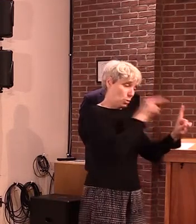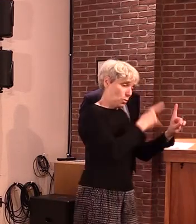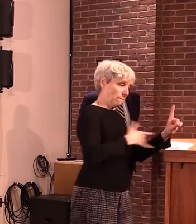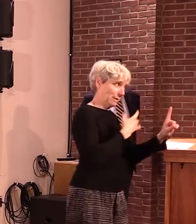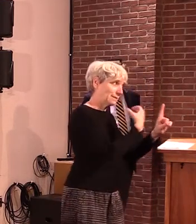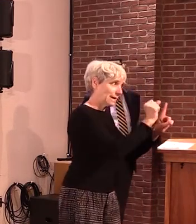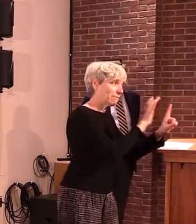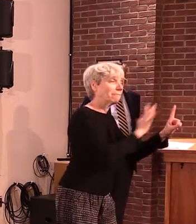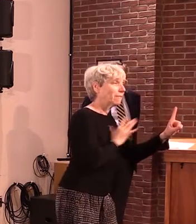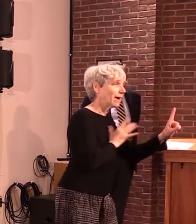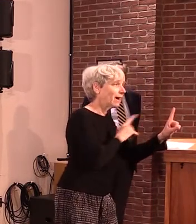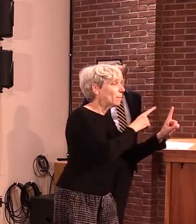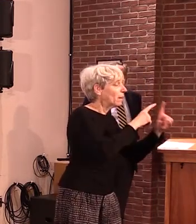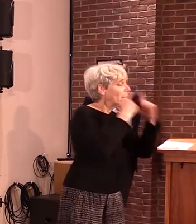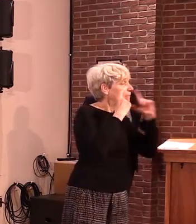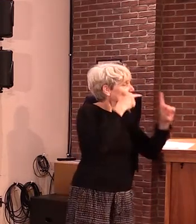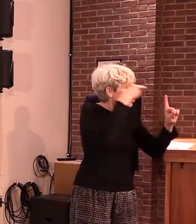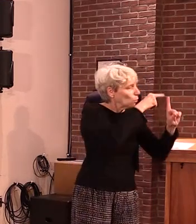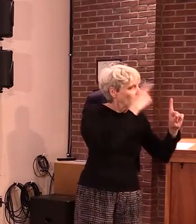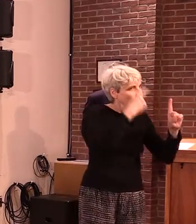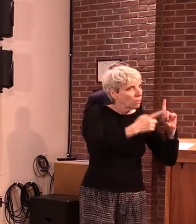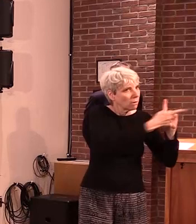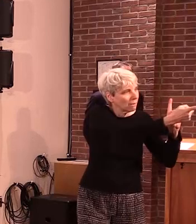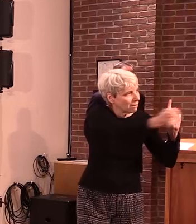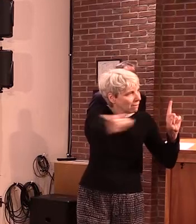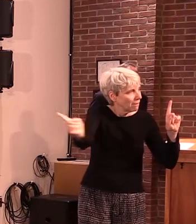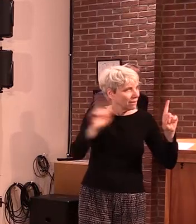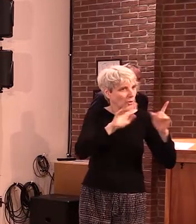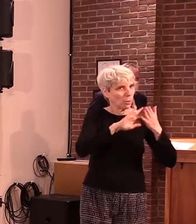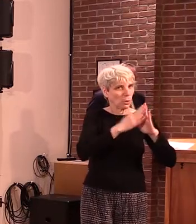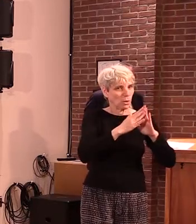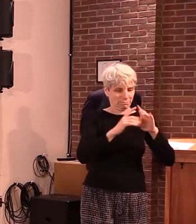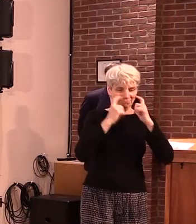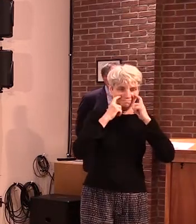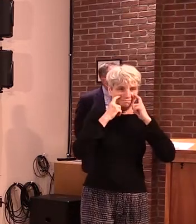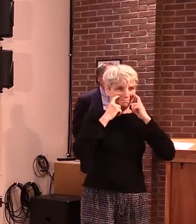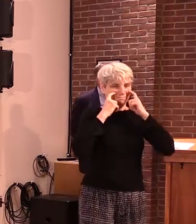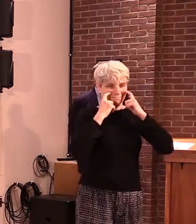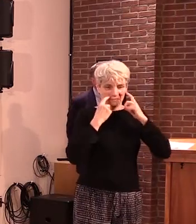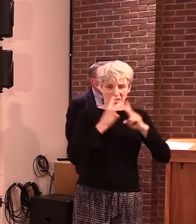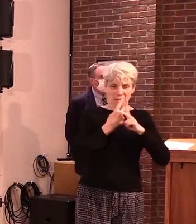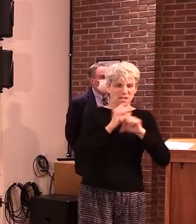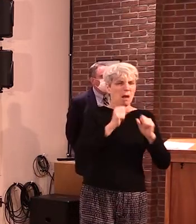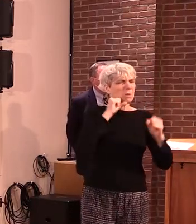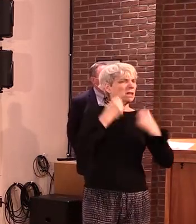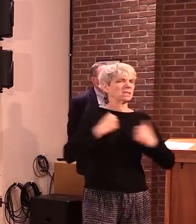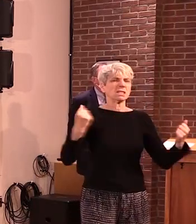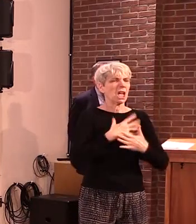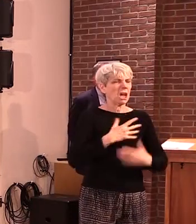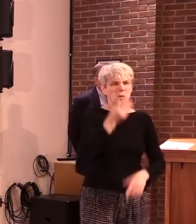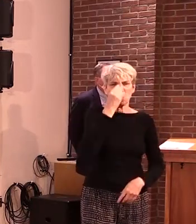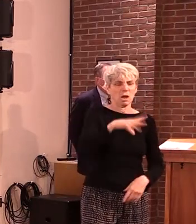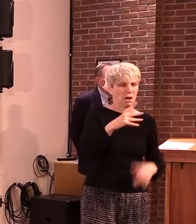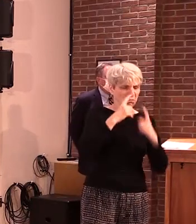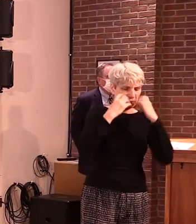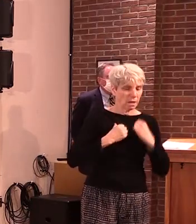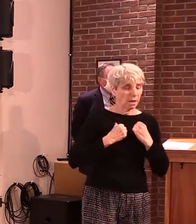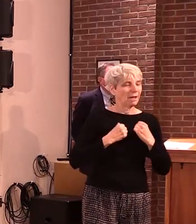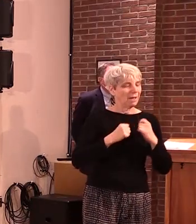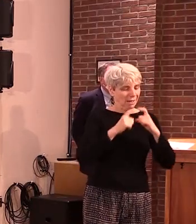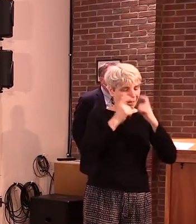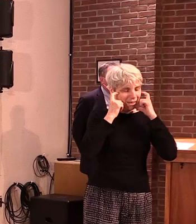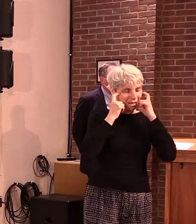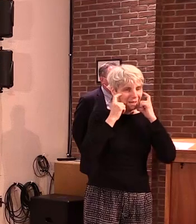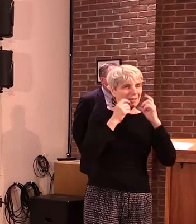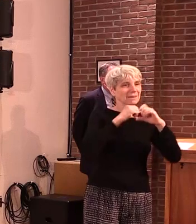helping someone else. You're not just helping yourself. It's not preserving yourself. It's preventing the spread from happening from